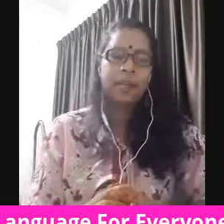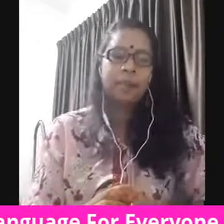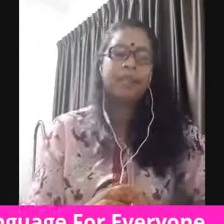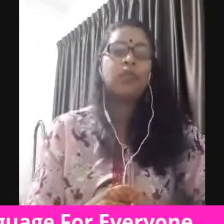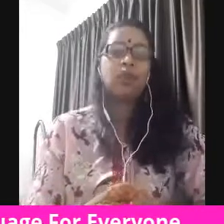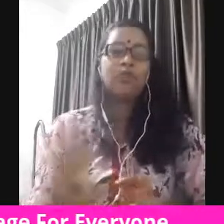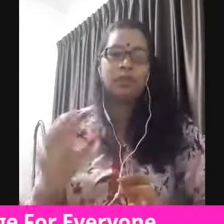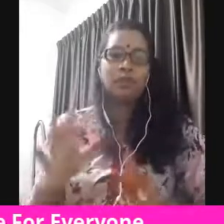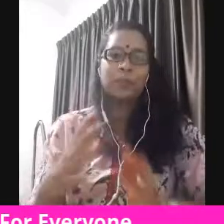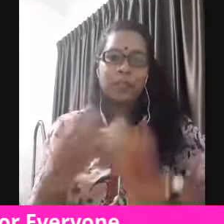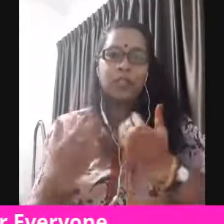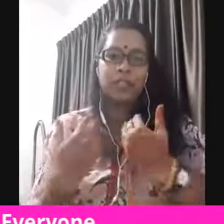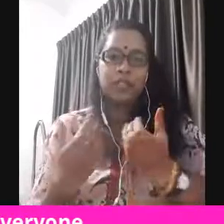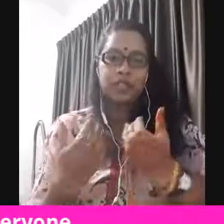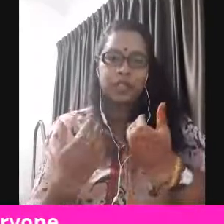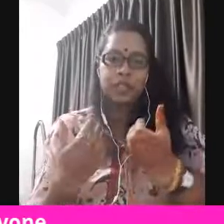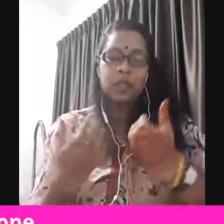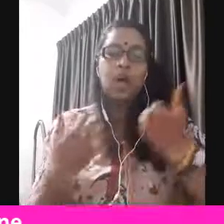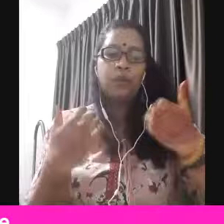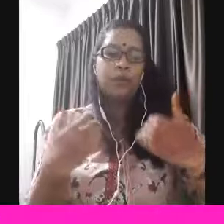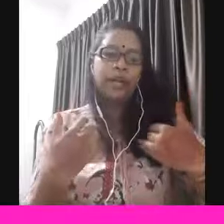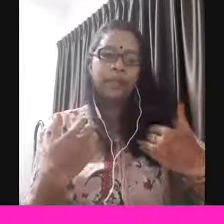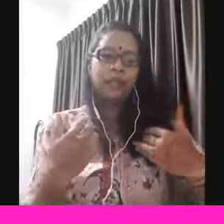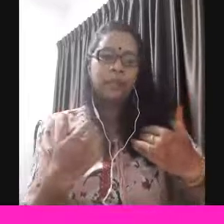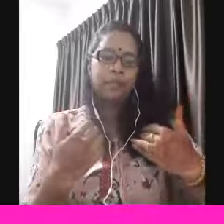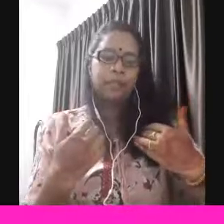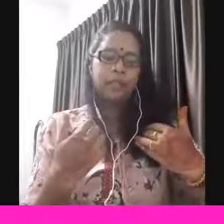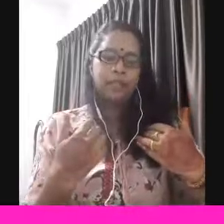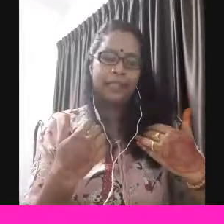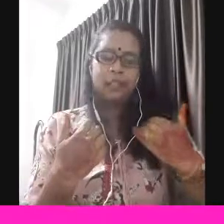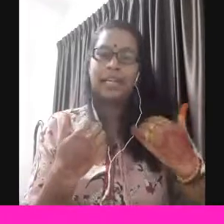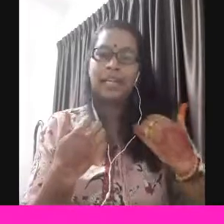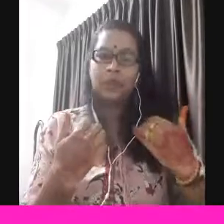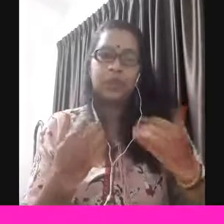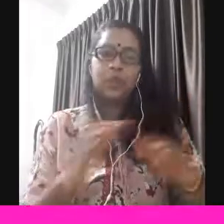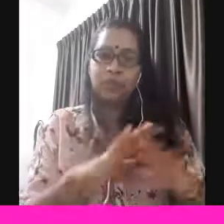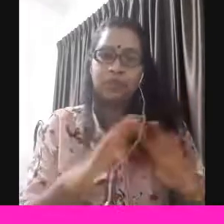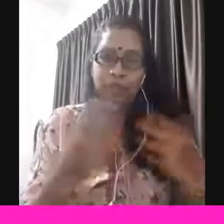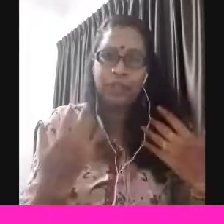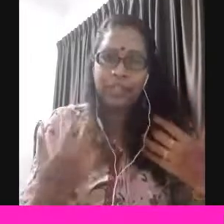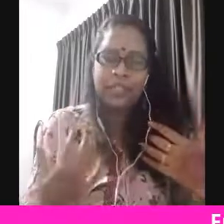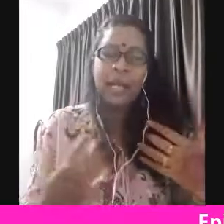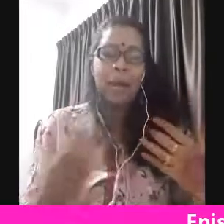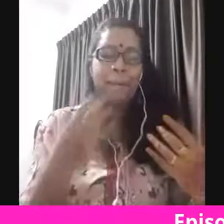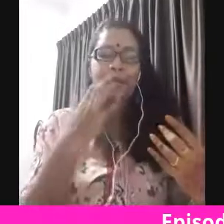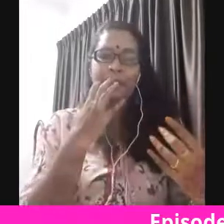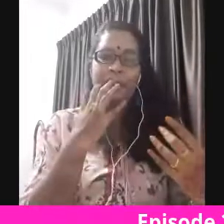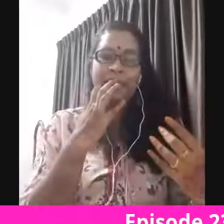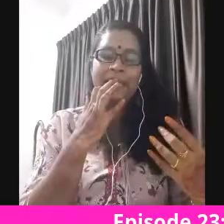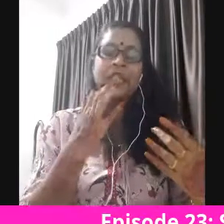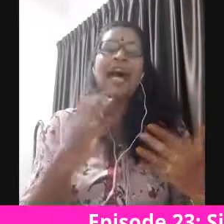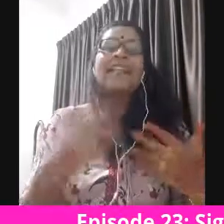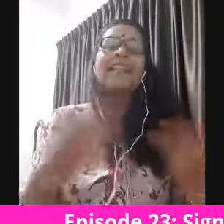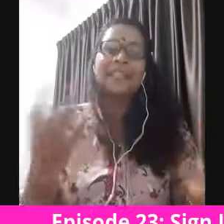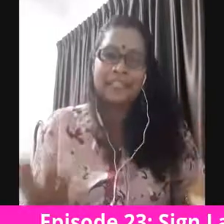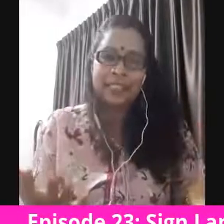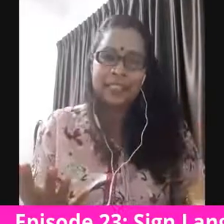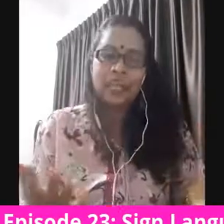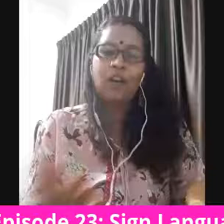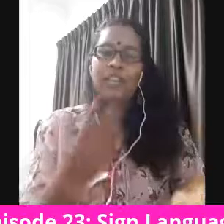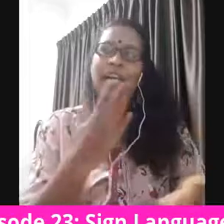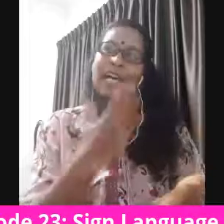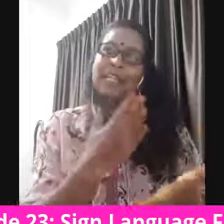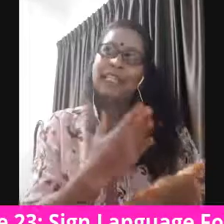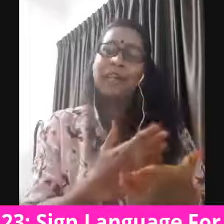courses, but not for special education teachers. We are in like sign language, not for us, but we will Mm-hmm. teach other